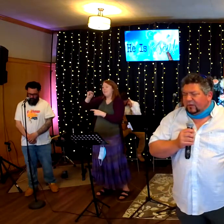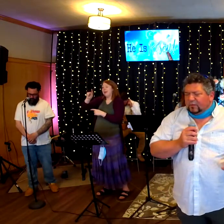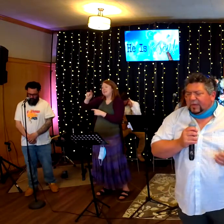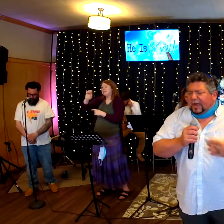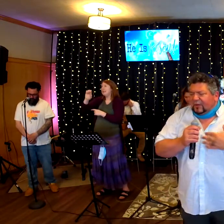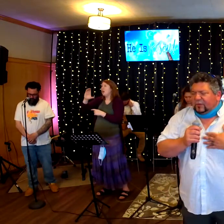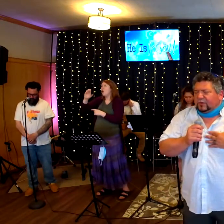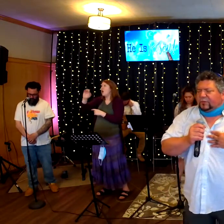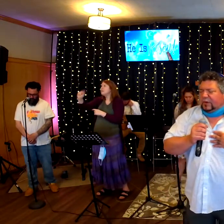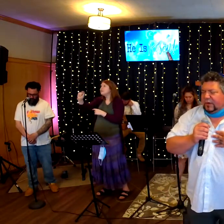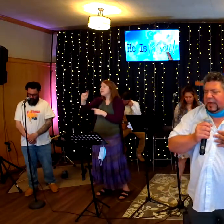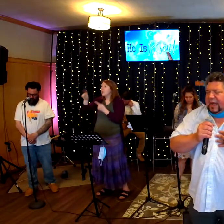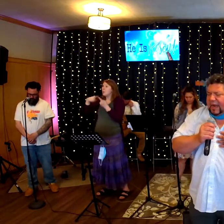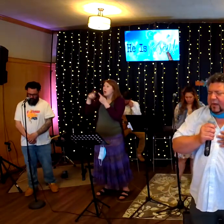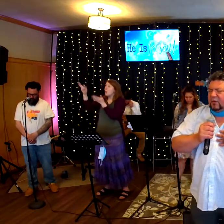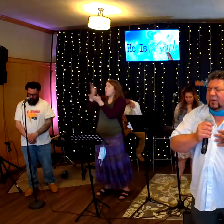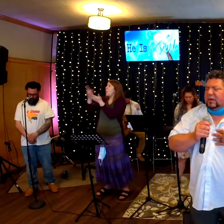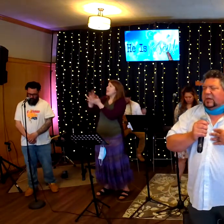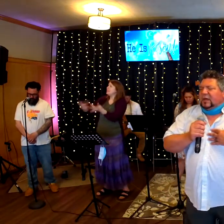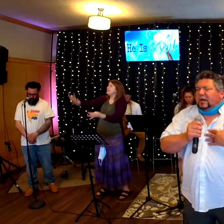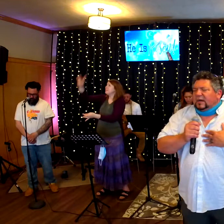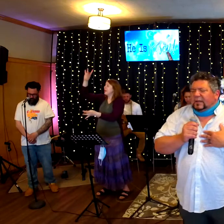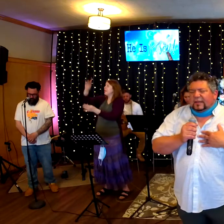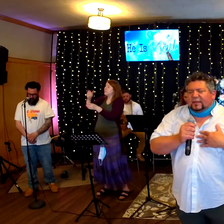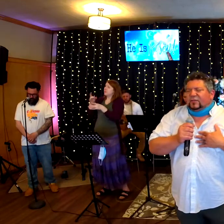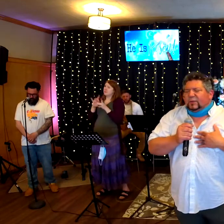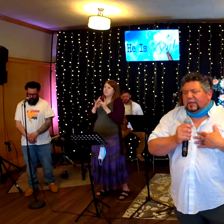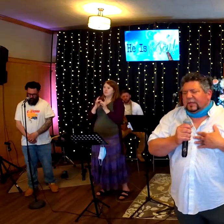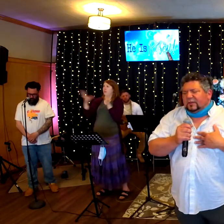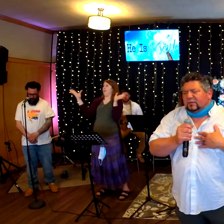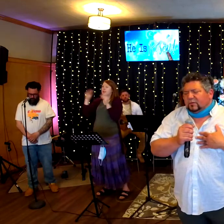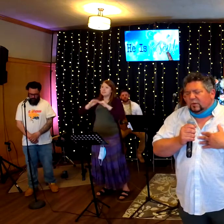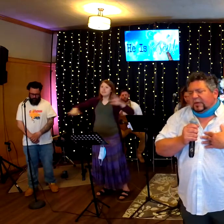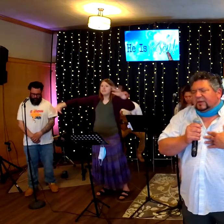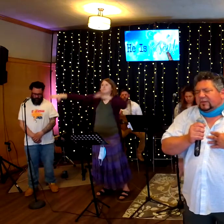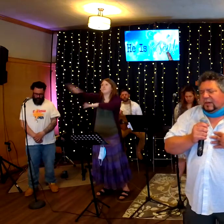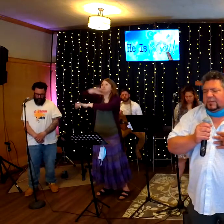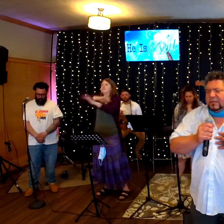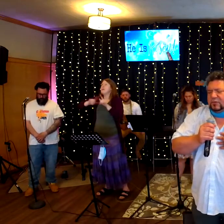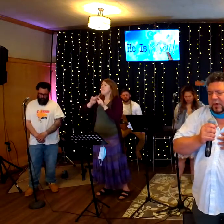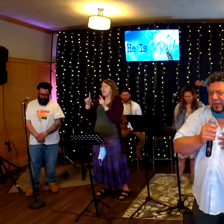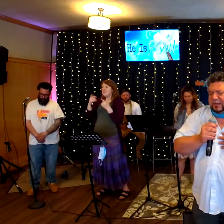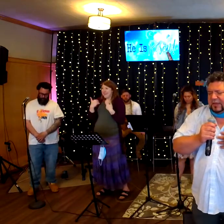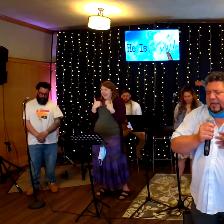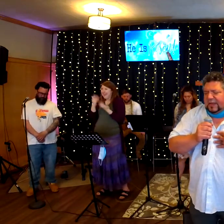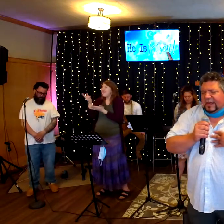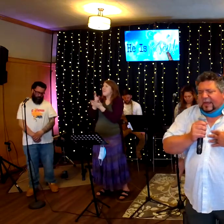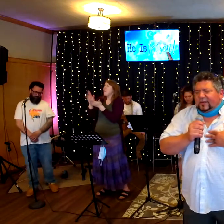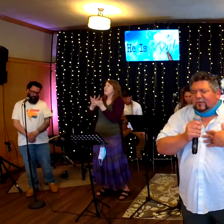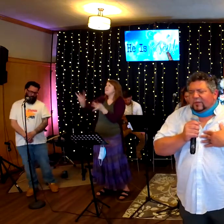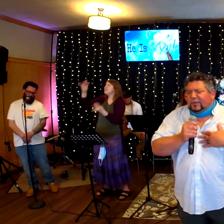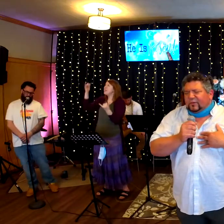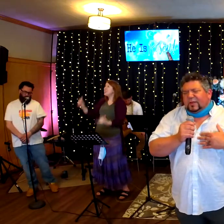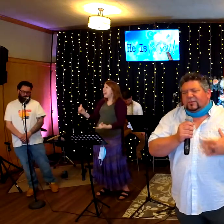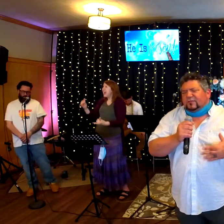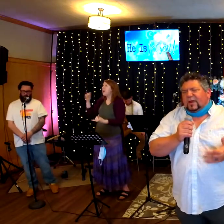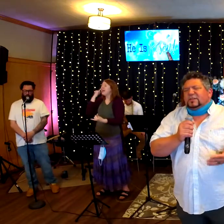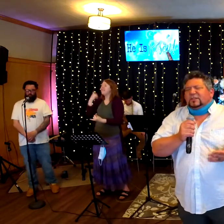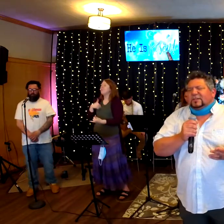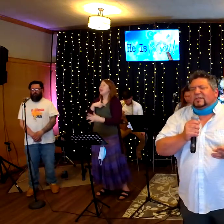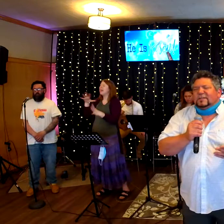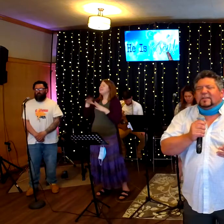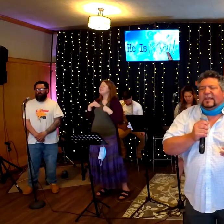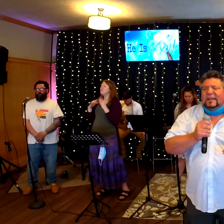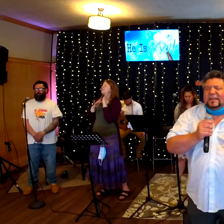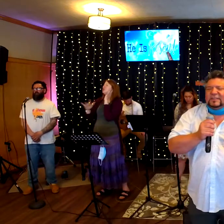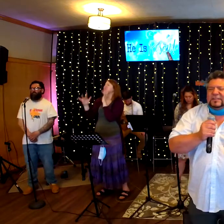it now. We have your Spirit now that lives within us when we accept Christ. And the